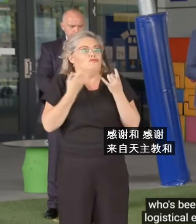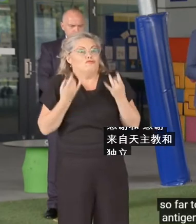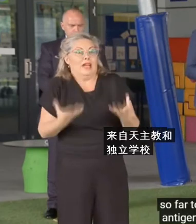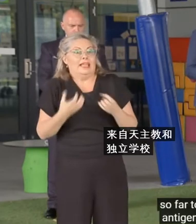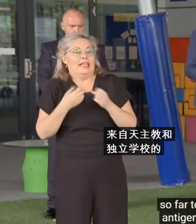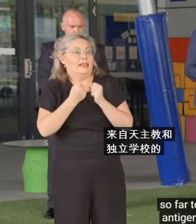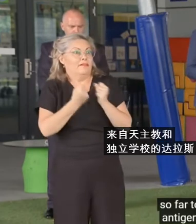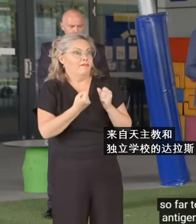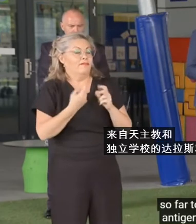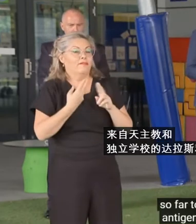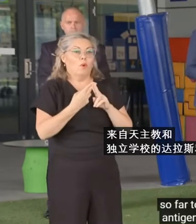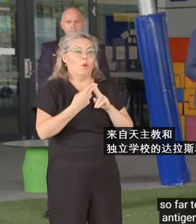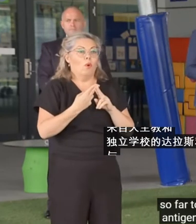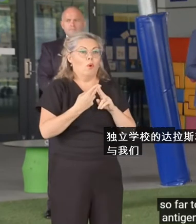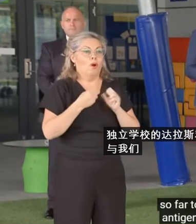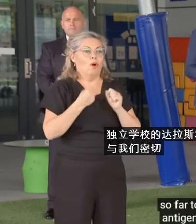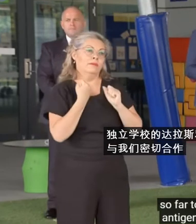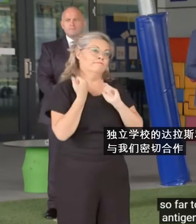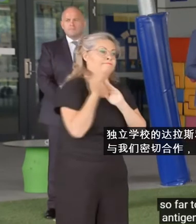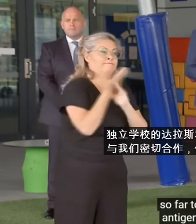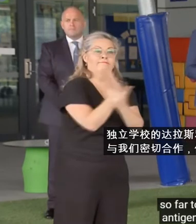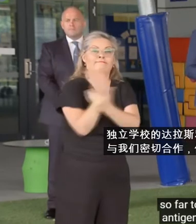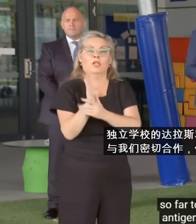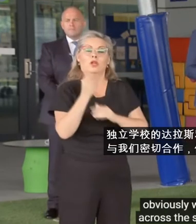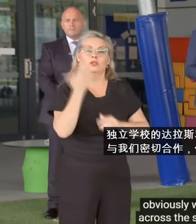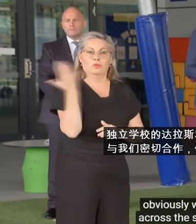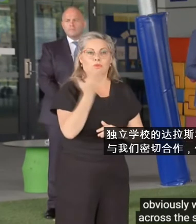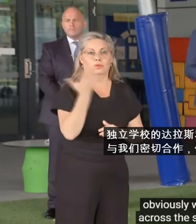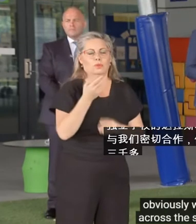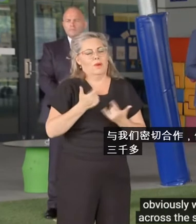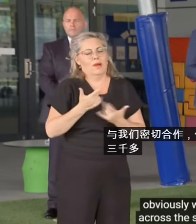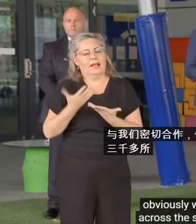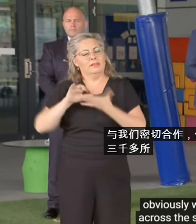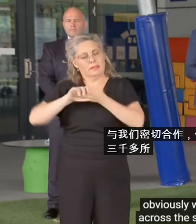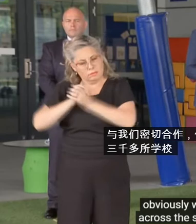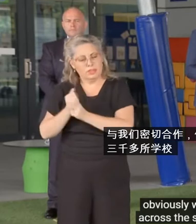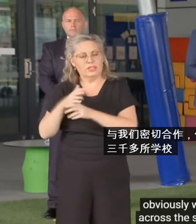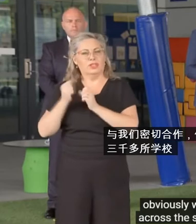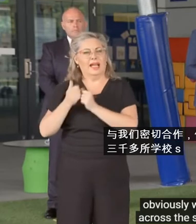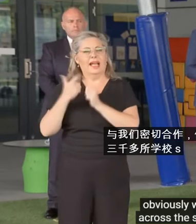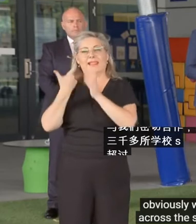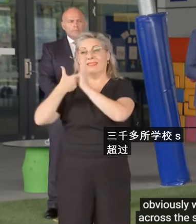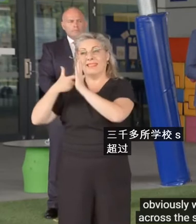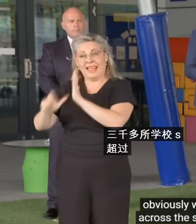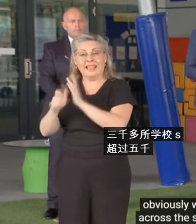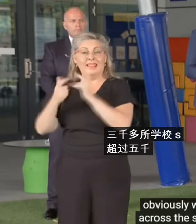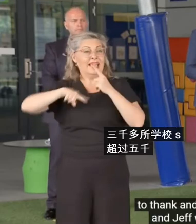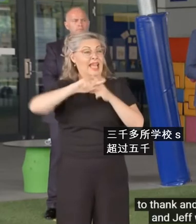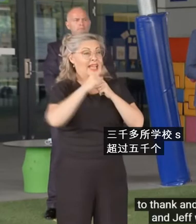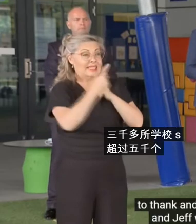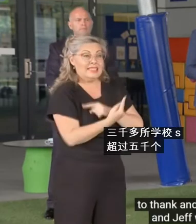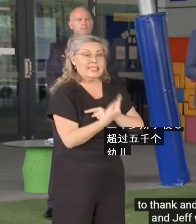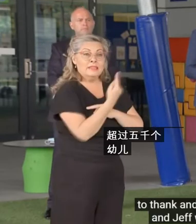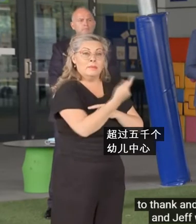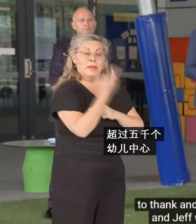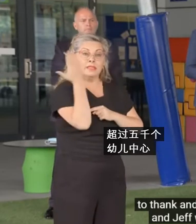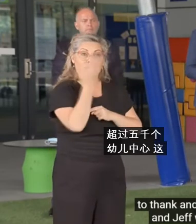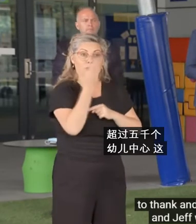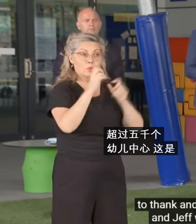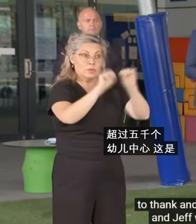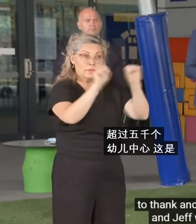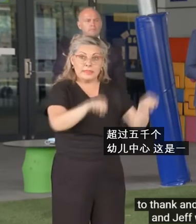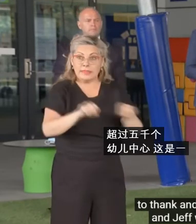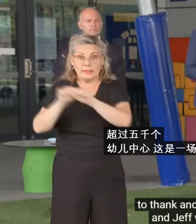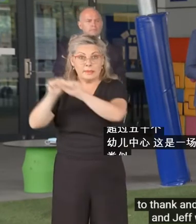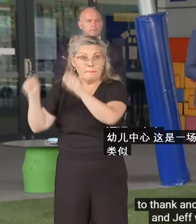from the Catholic and Independent schools, for working so closely with us. But we're talking about more than 3,000 schools, more than 5,500 early childhood